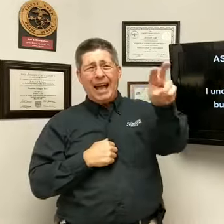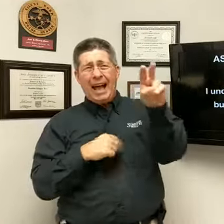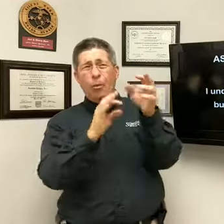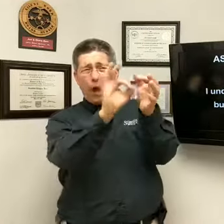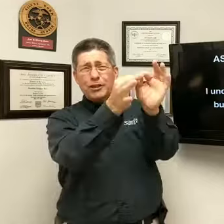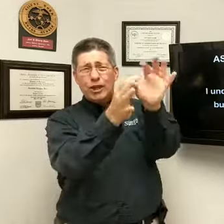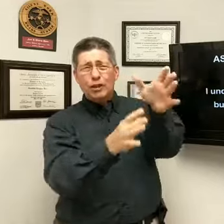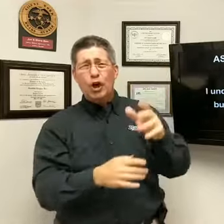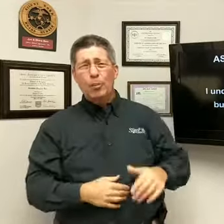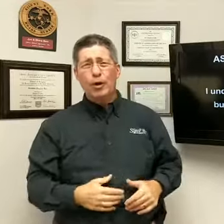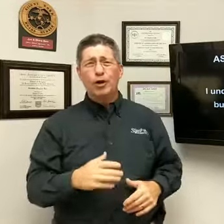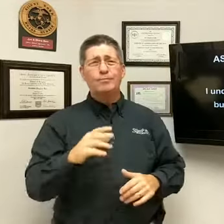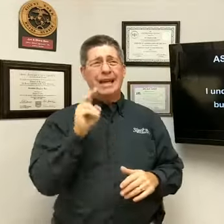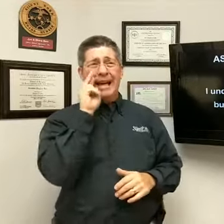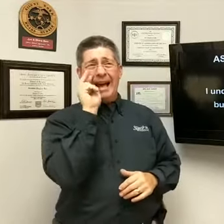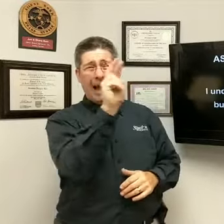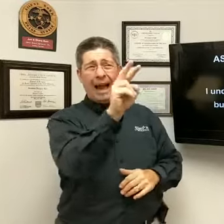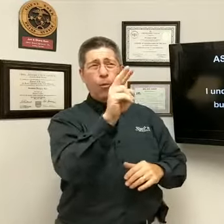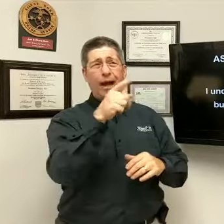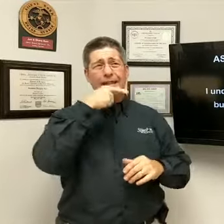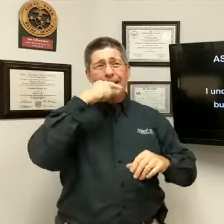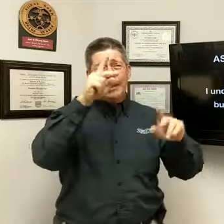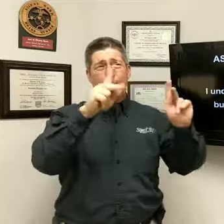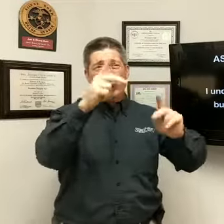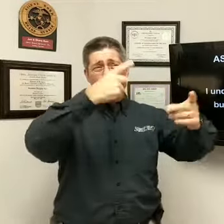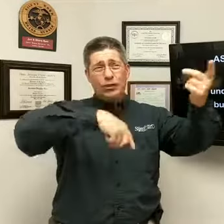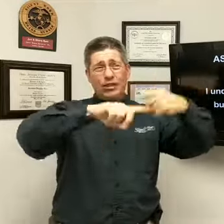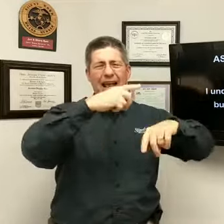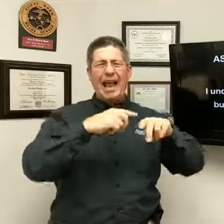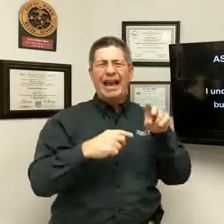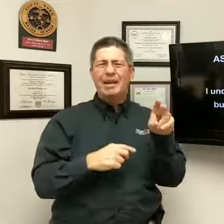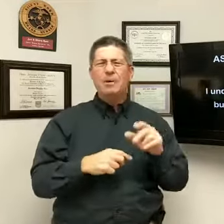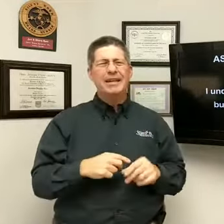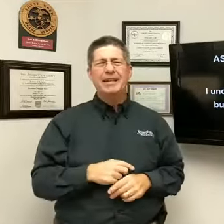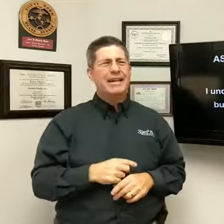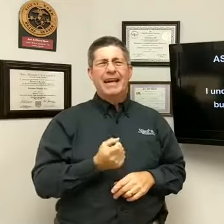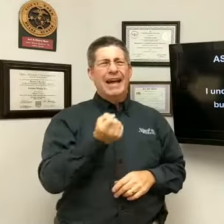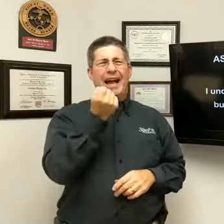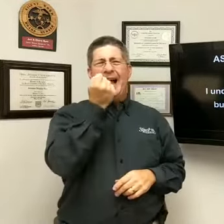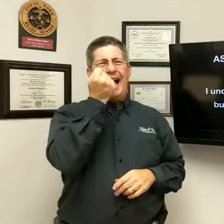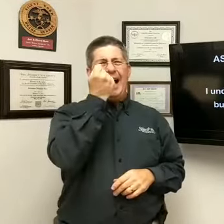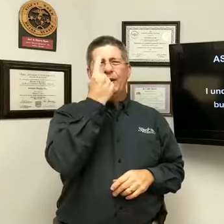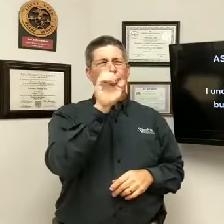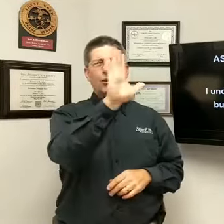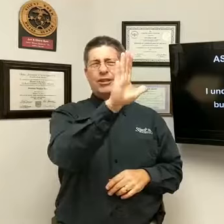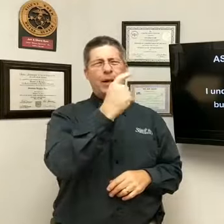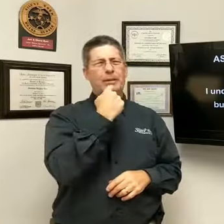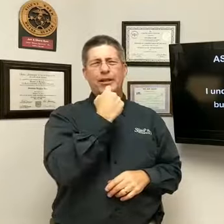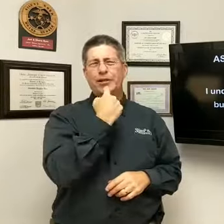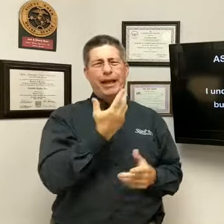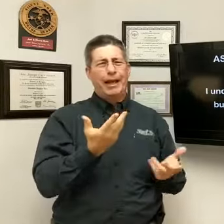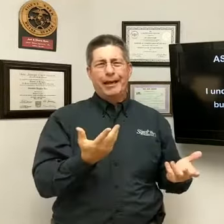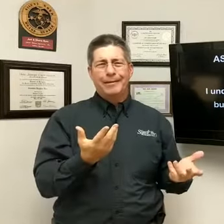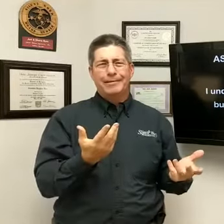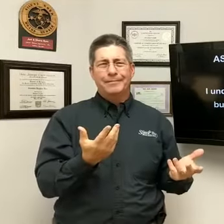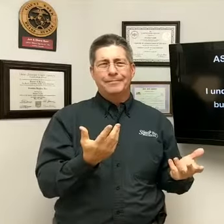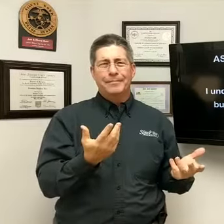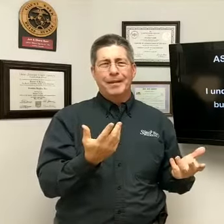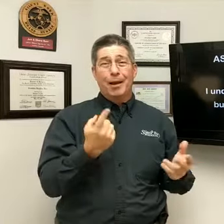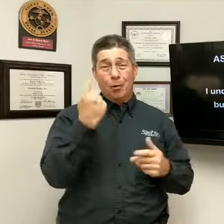I watch an interpreter, I watch a hearing person sign, but I don't understand what they're saying. One